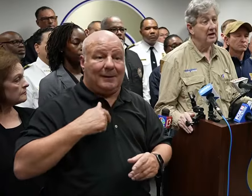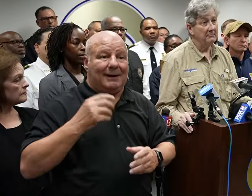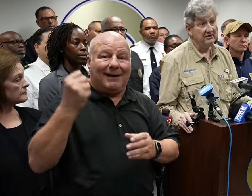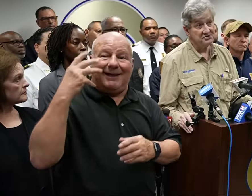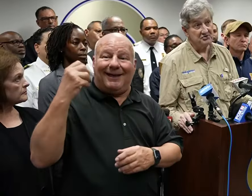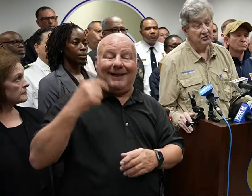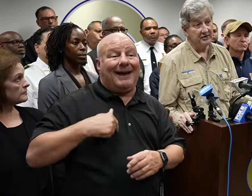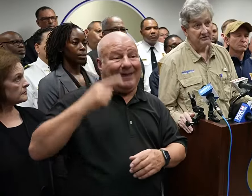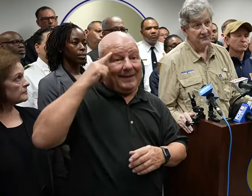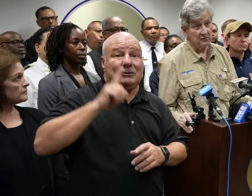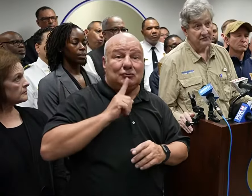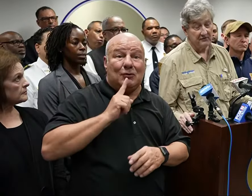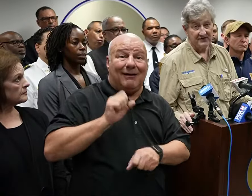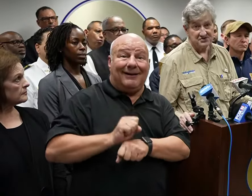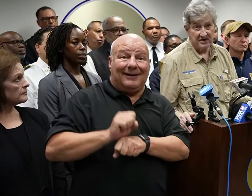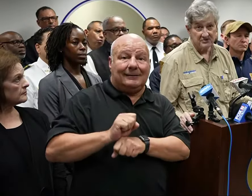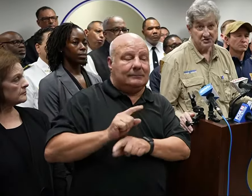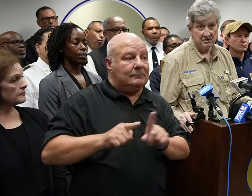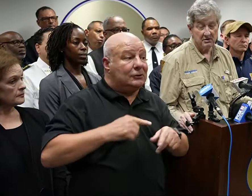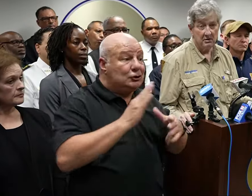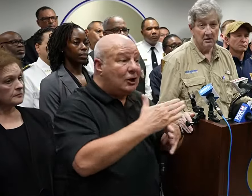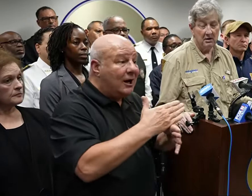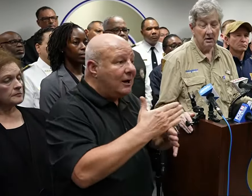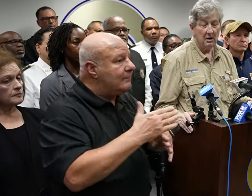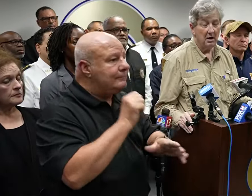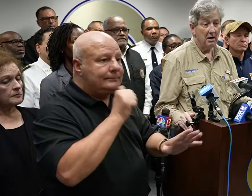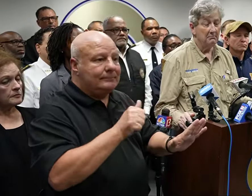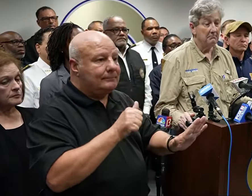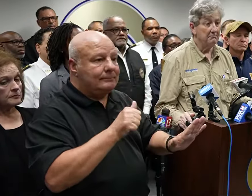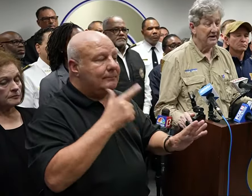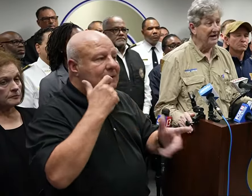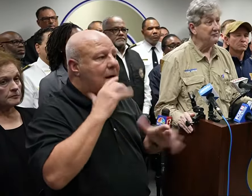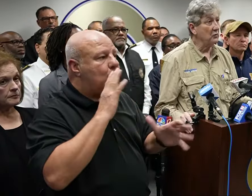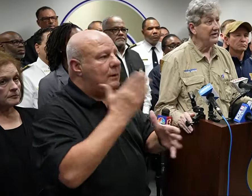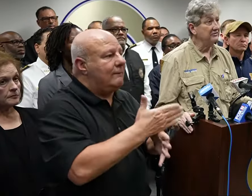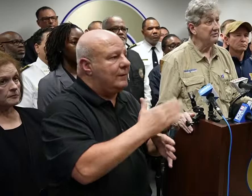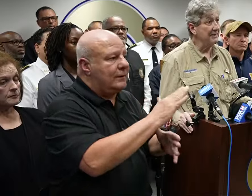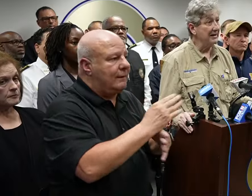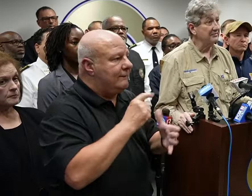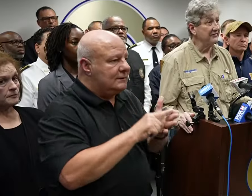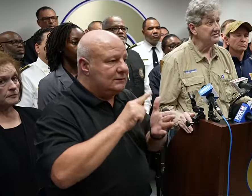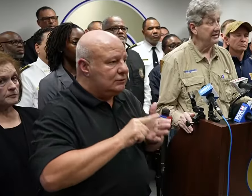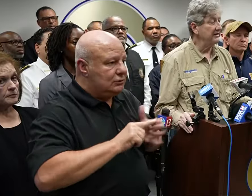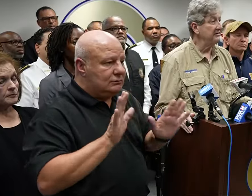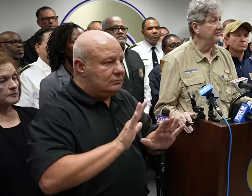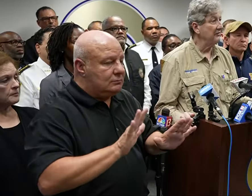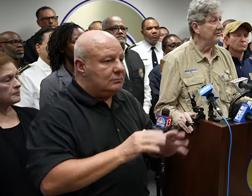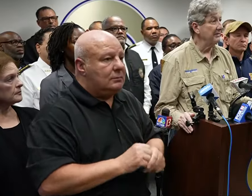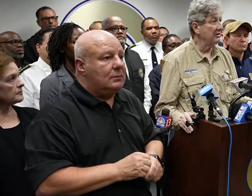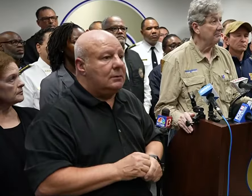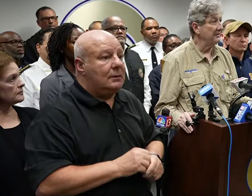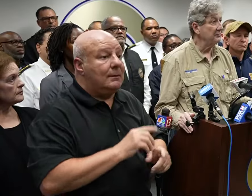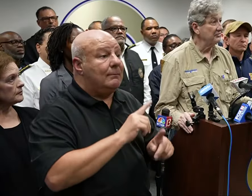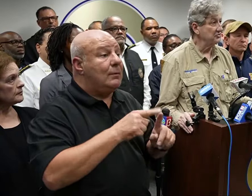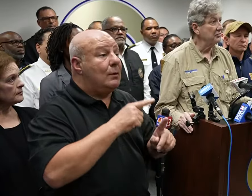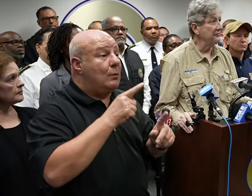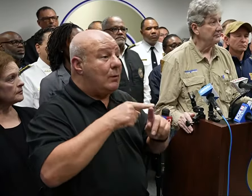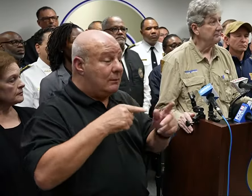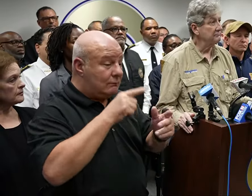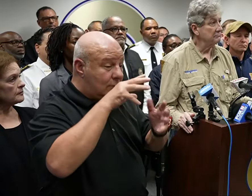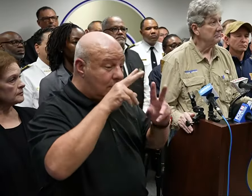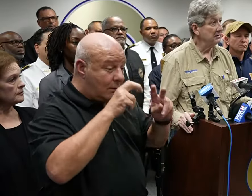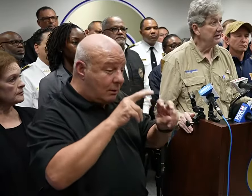today because it could interfere with their investigation. But after we get to the bottom of this, they need to tell the American people the